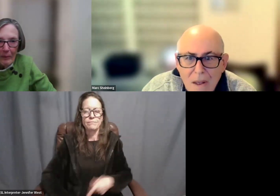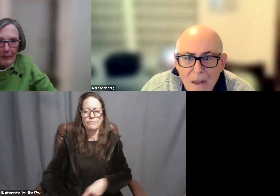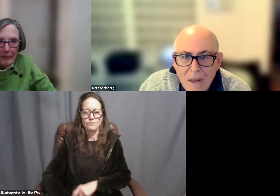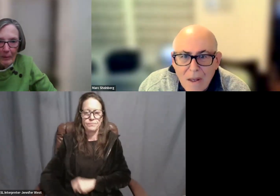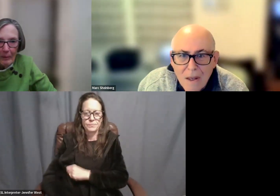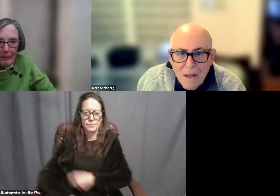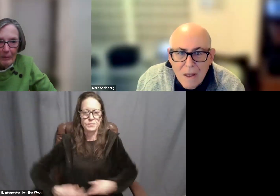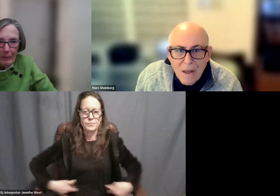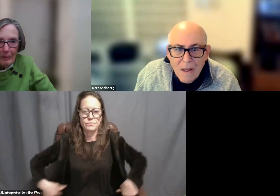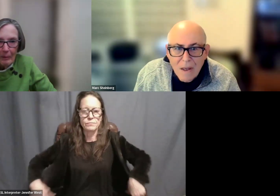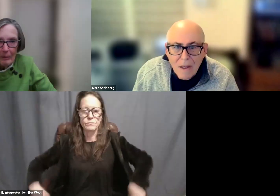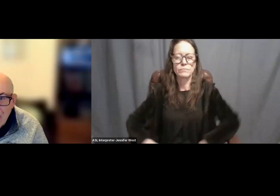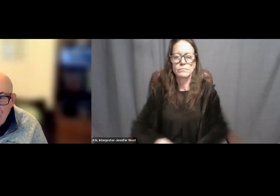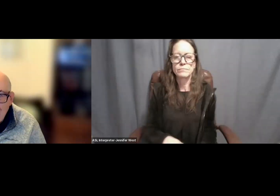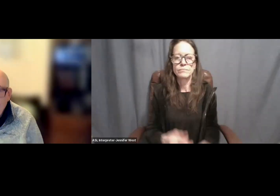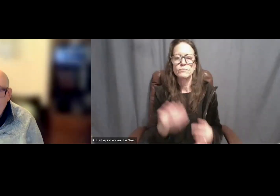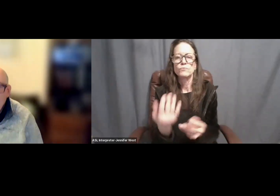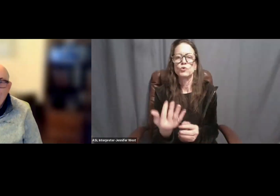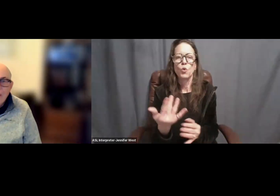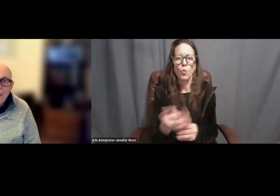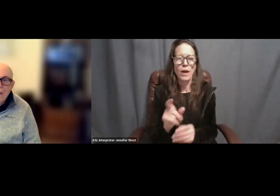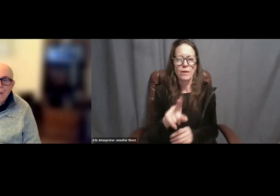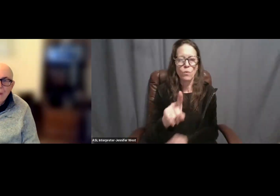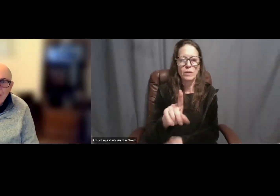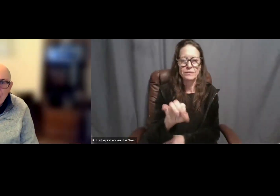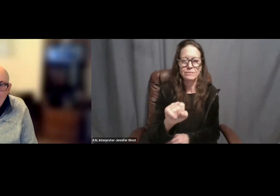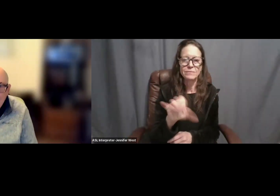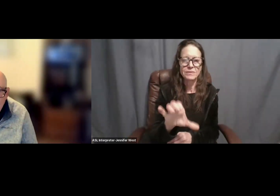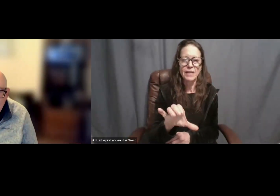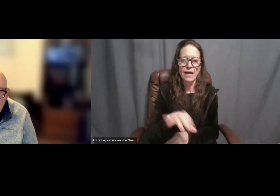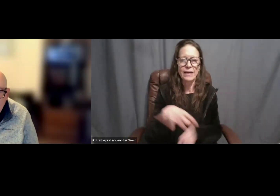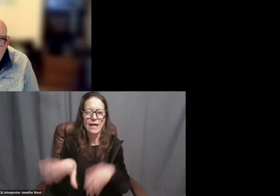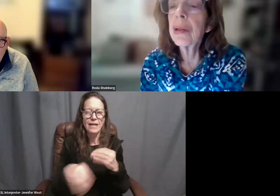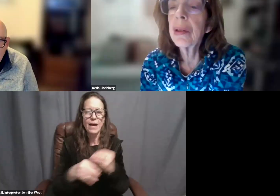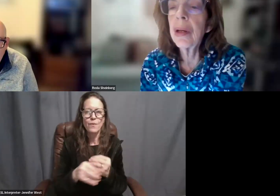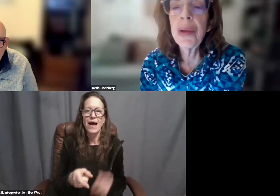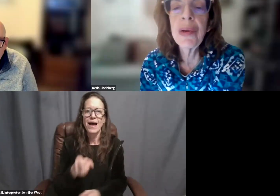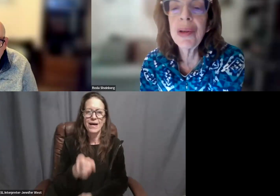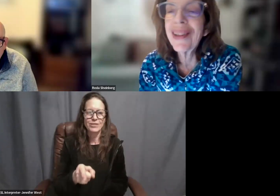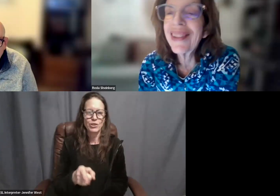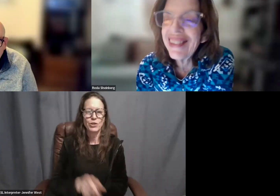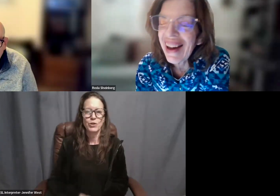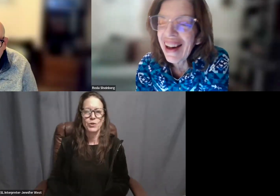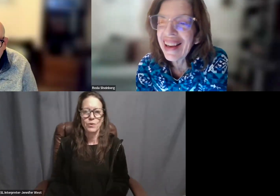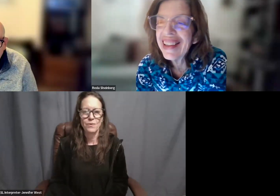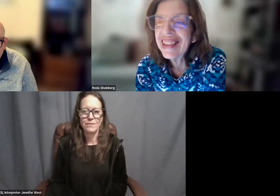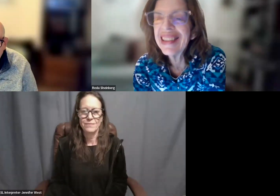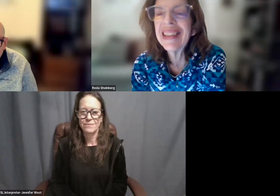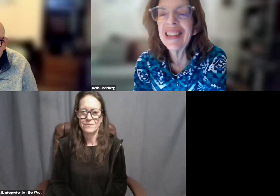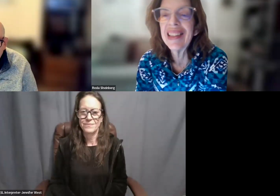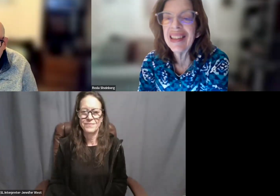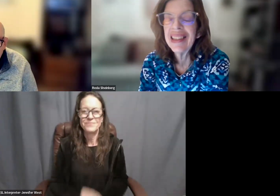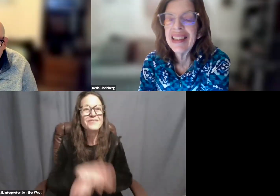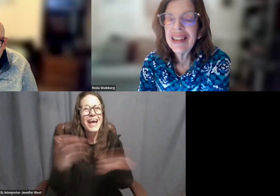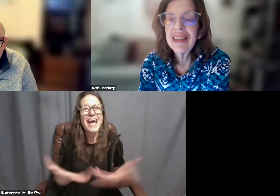wait 1 second. I'm going to add you. All right. Oh, here we are. Hi.